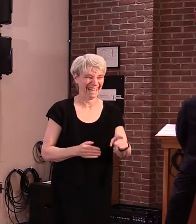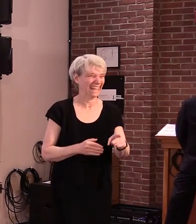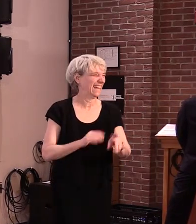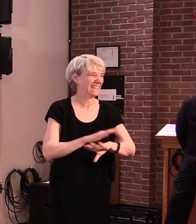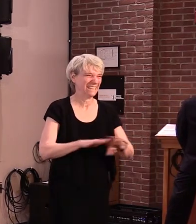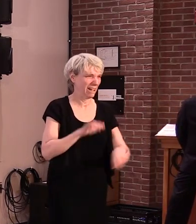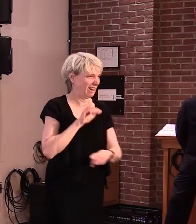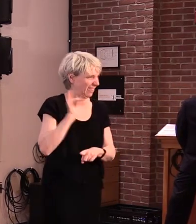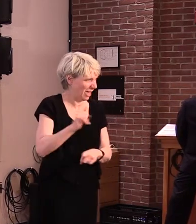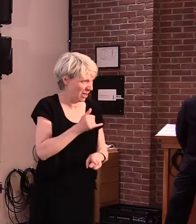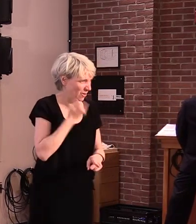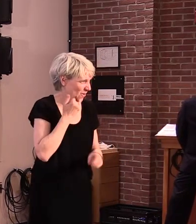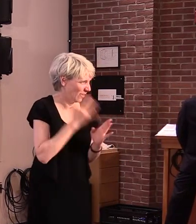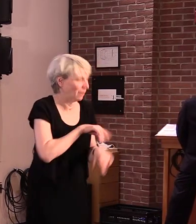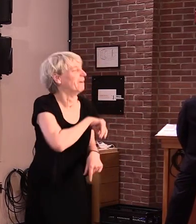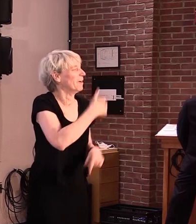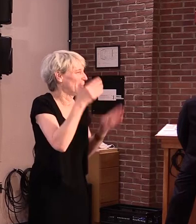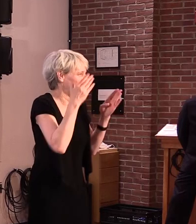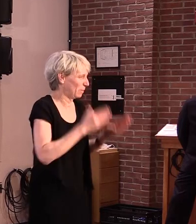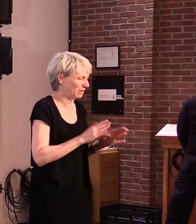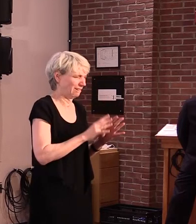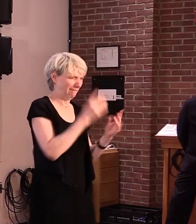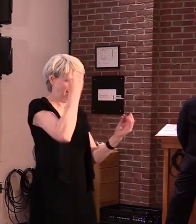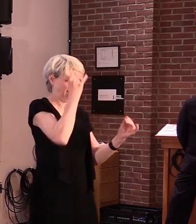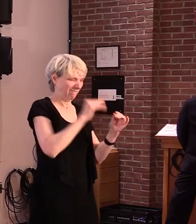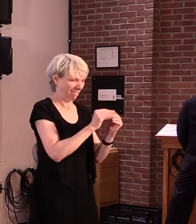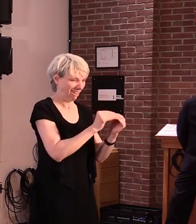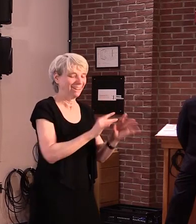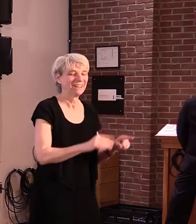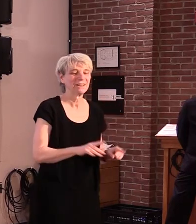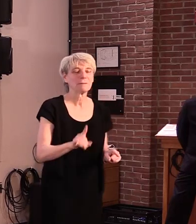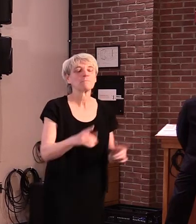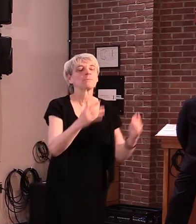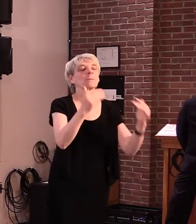cool. Up next, Colin, 7 days.